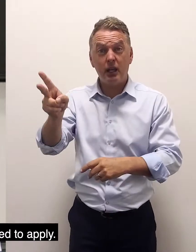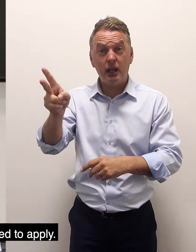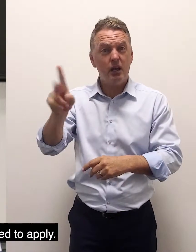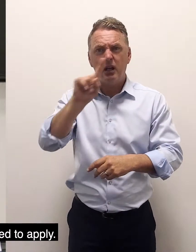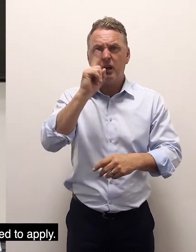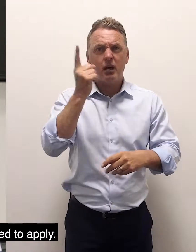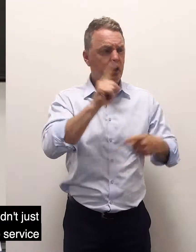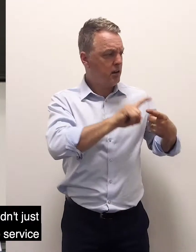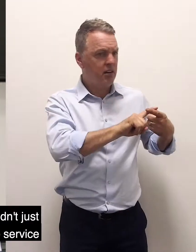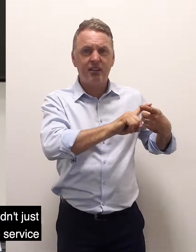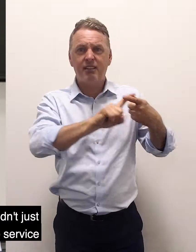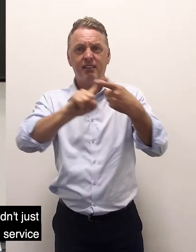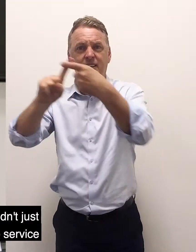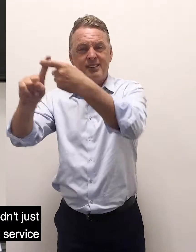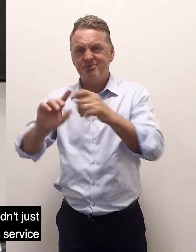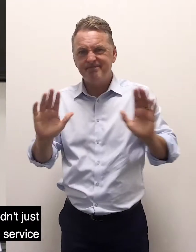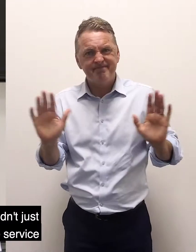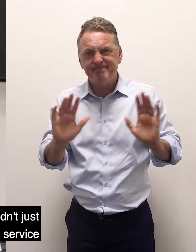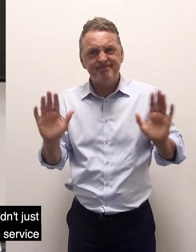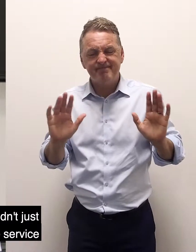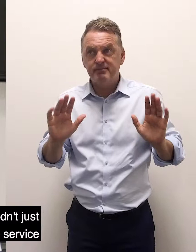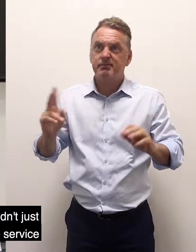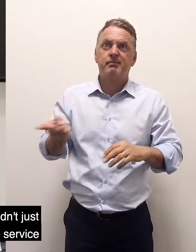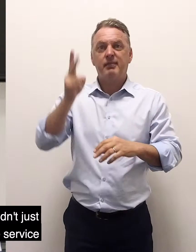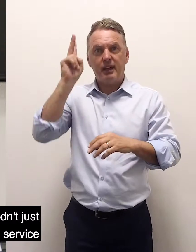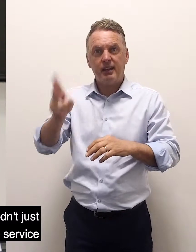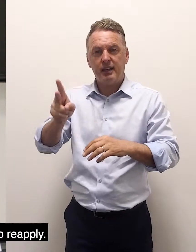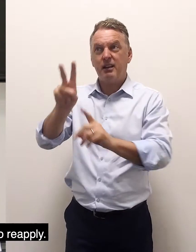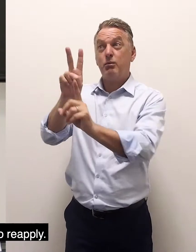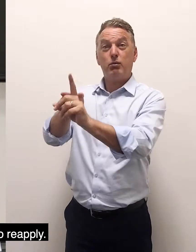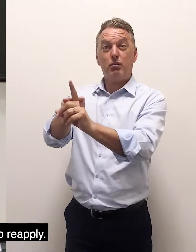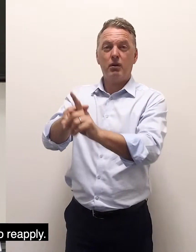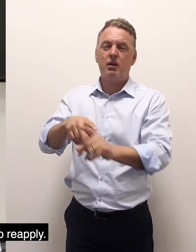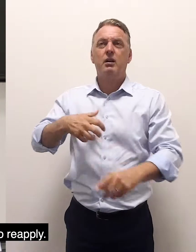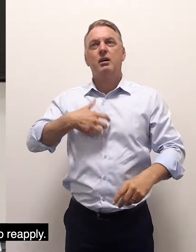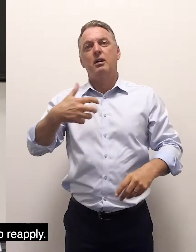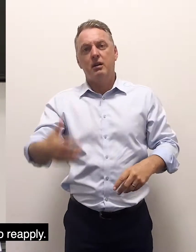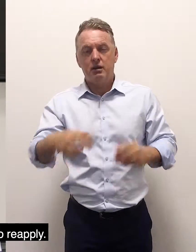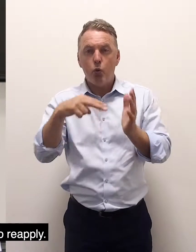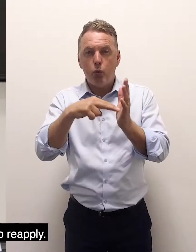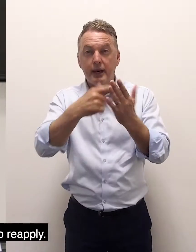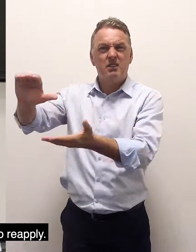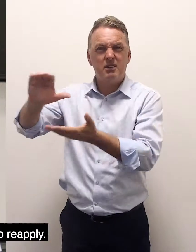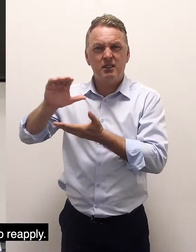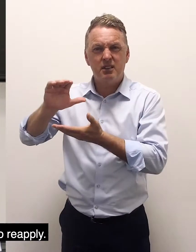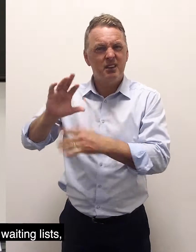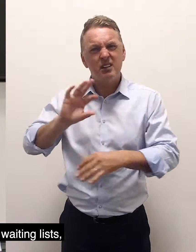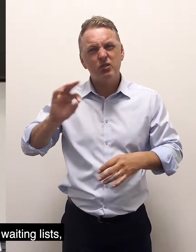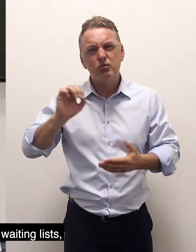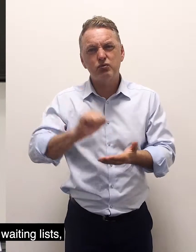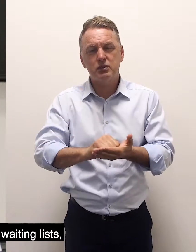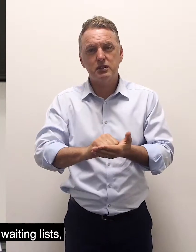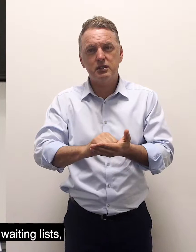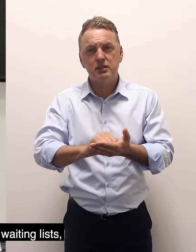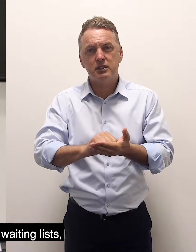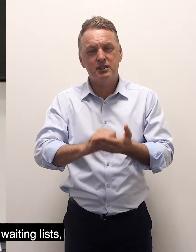needed to apply. Again, they couldn't just keep getting the service before they had to reapply. And that